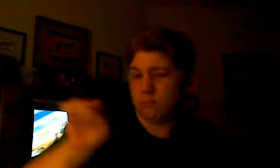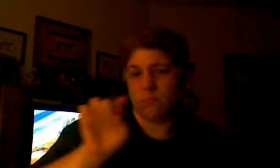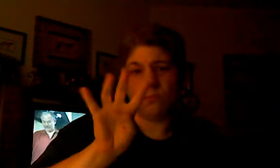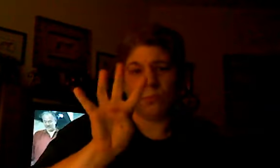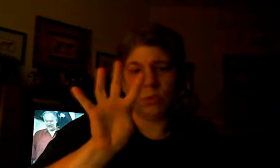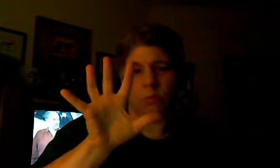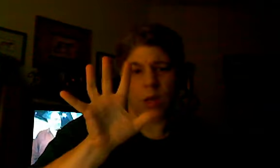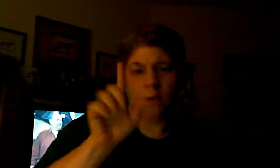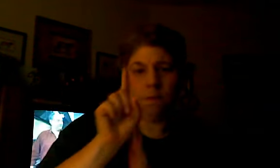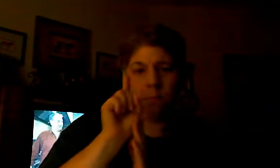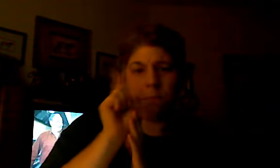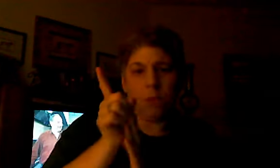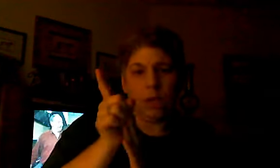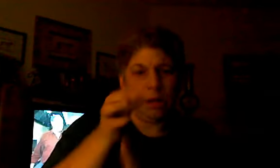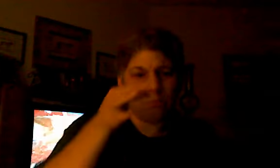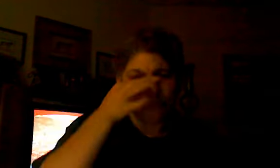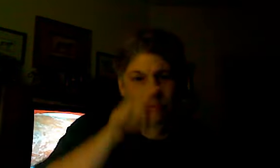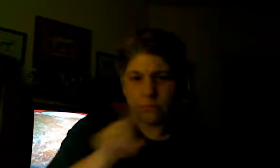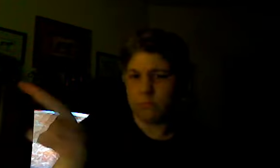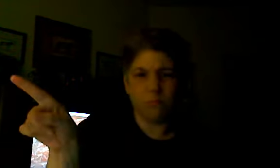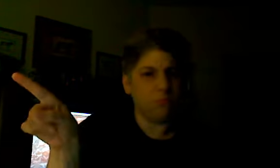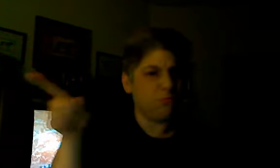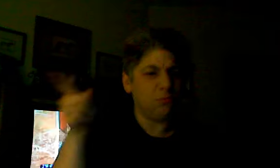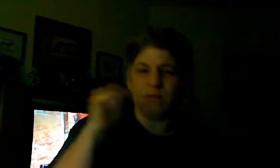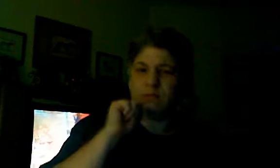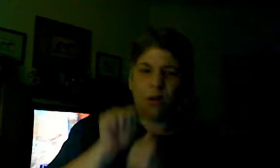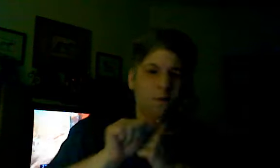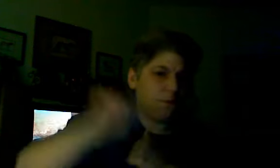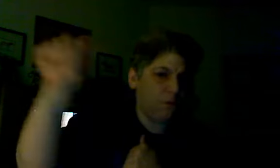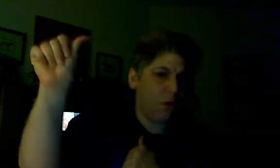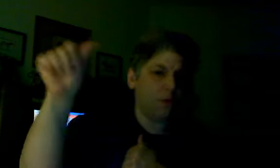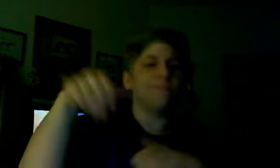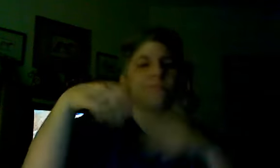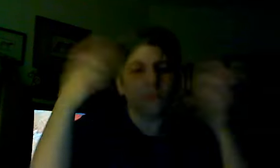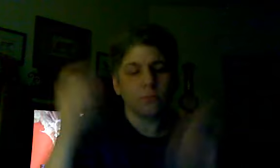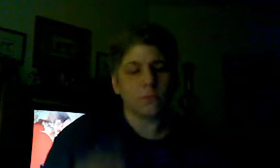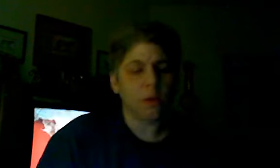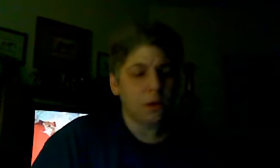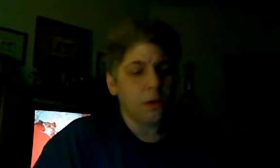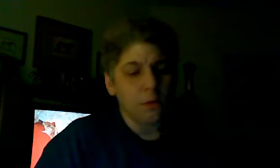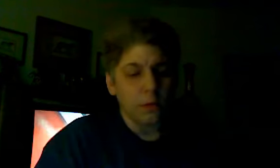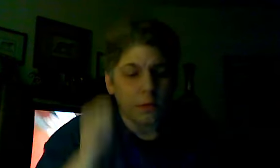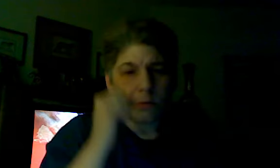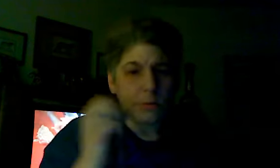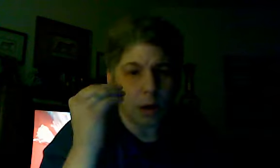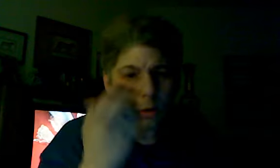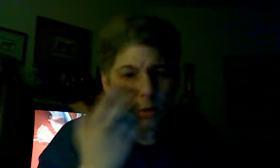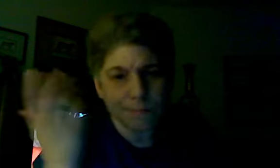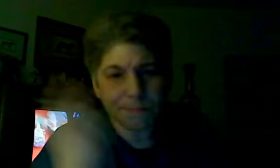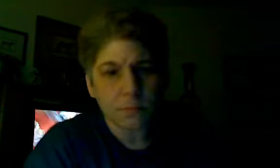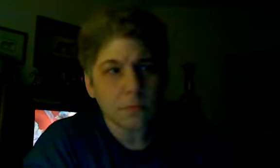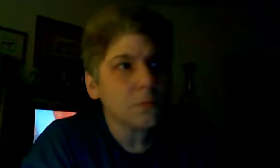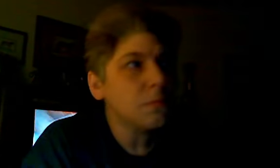fries. Lomo is the meat. Lomo is the meat. I'm start cutting it into slices. then we're going to cut it into strips.